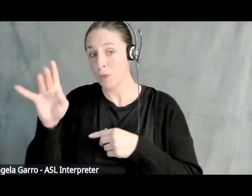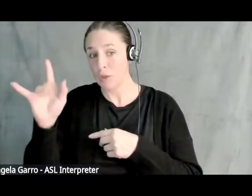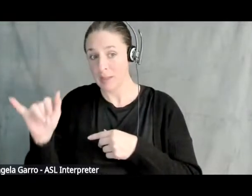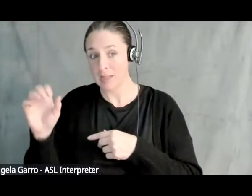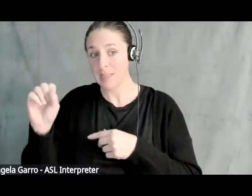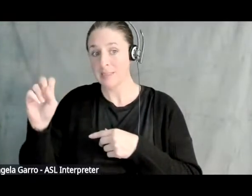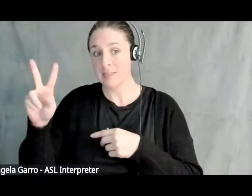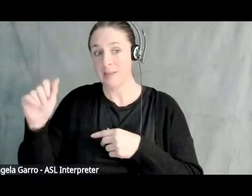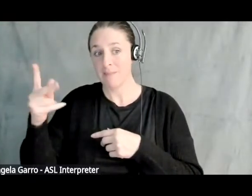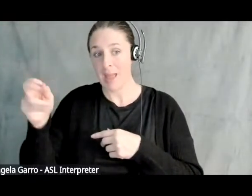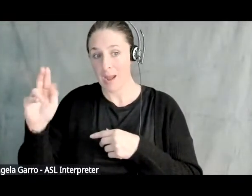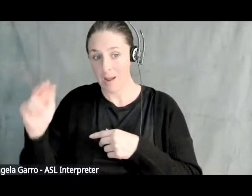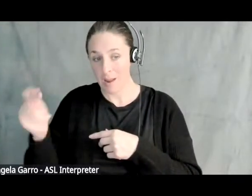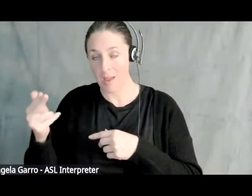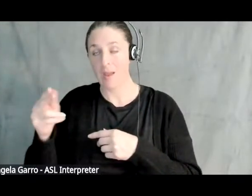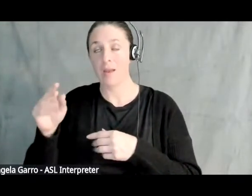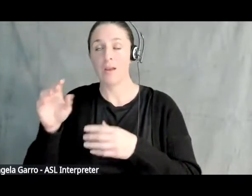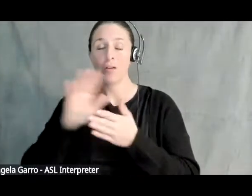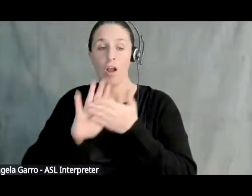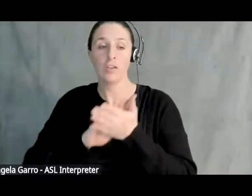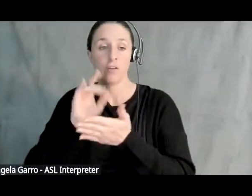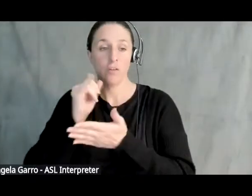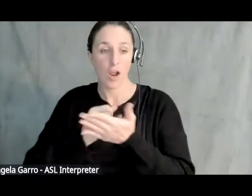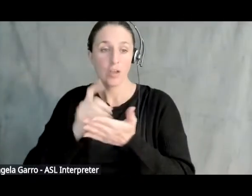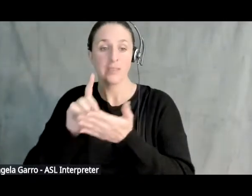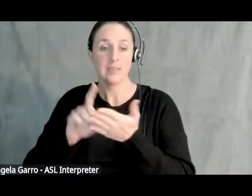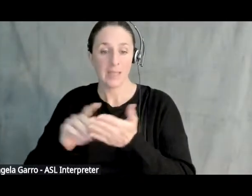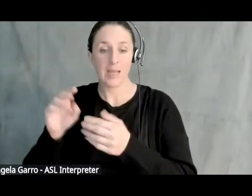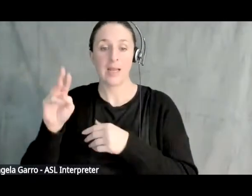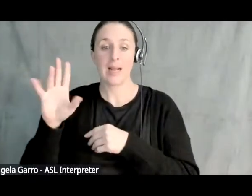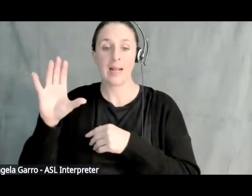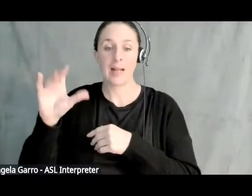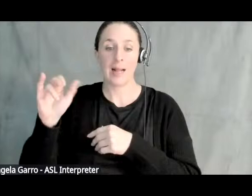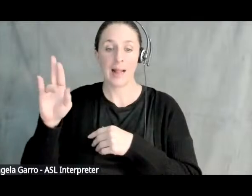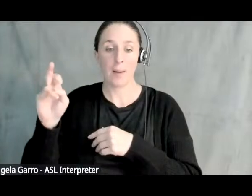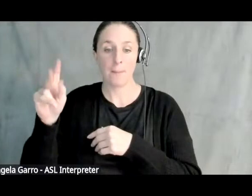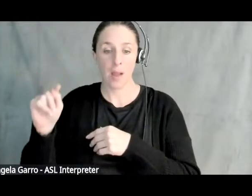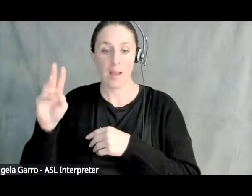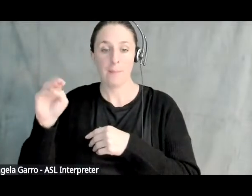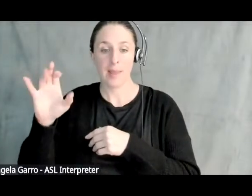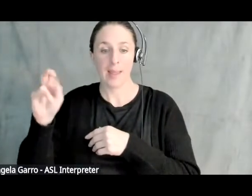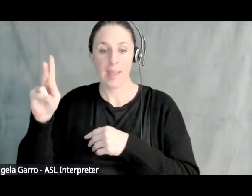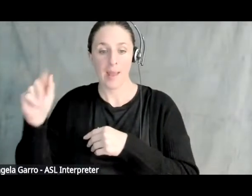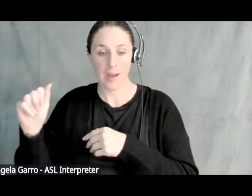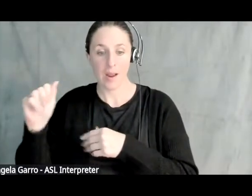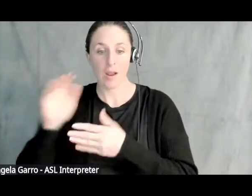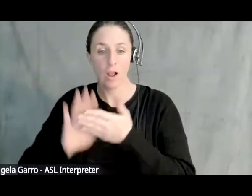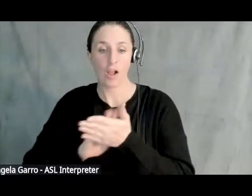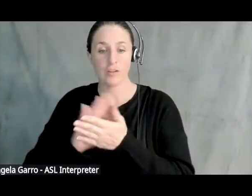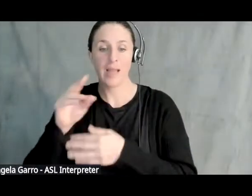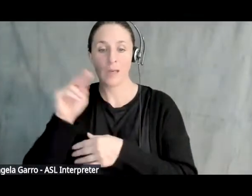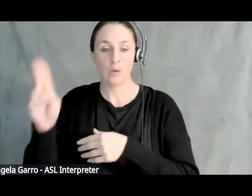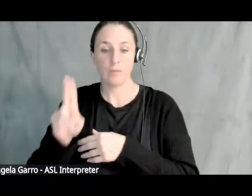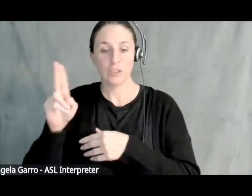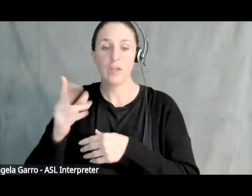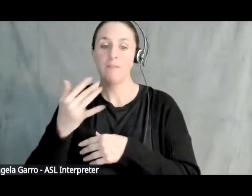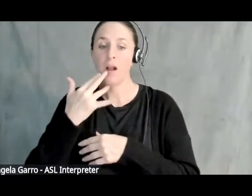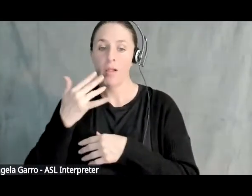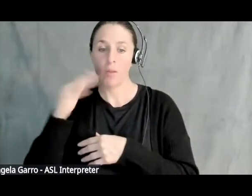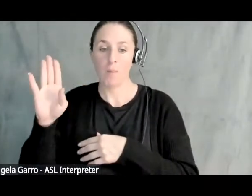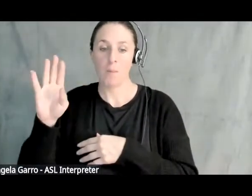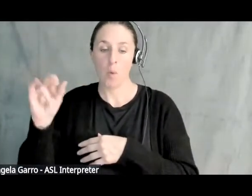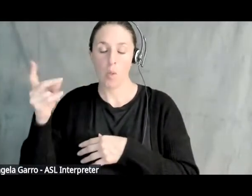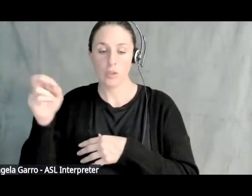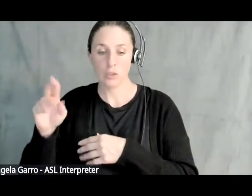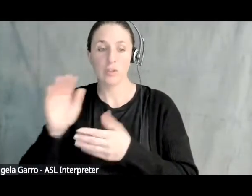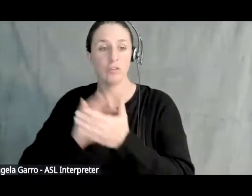Savannah College of Art and Design, Claremont McKenna College, and the University of Colorado Boulder. Congrats to all of our wonderful